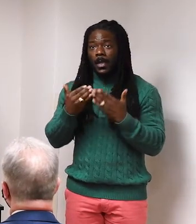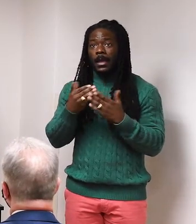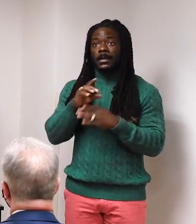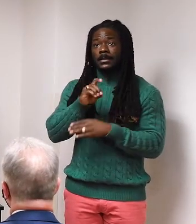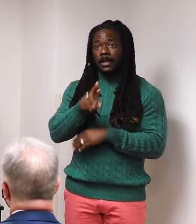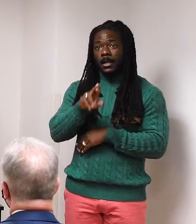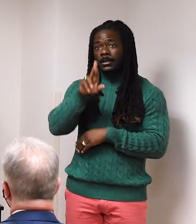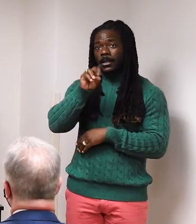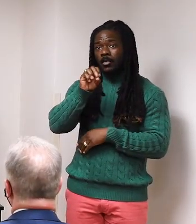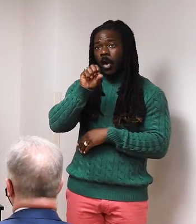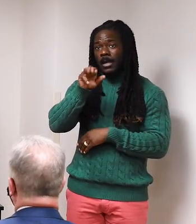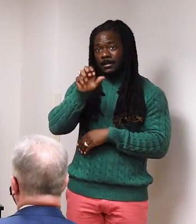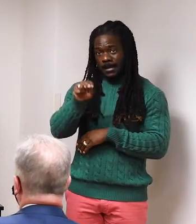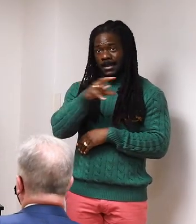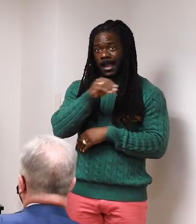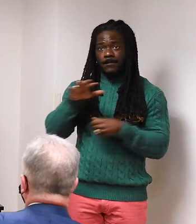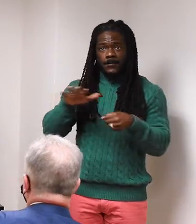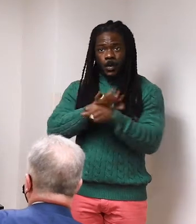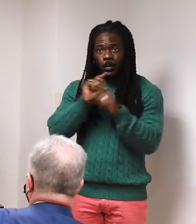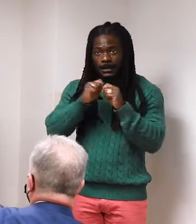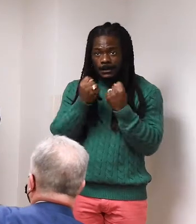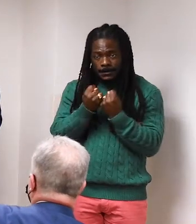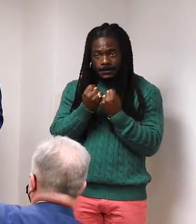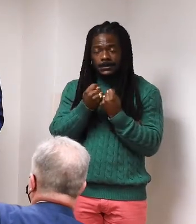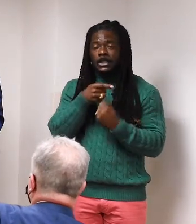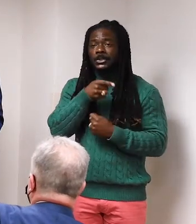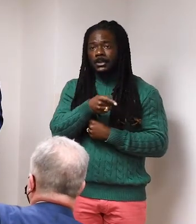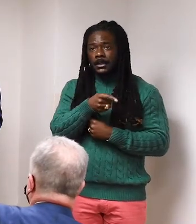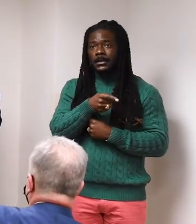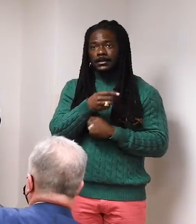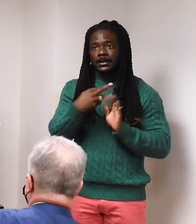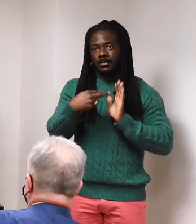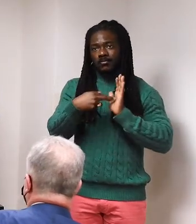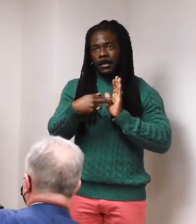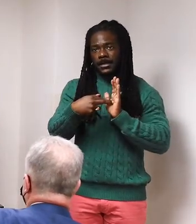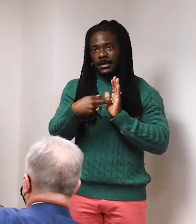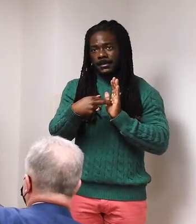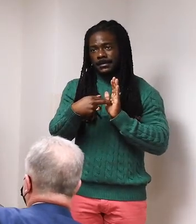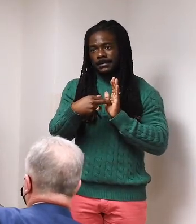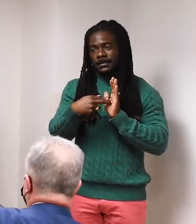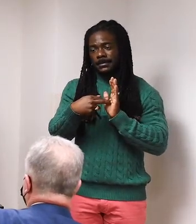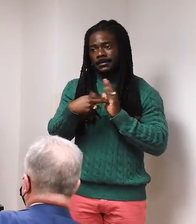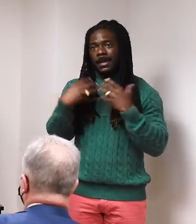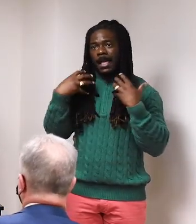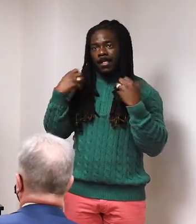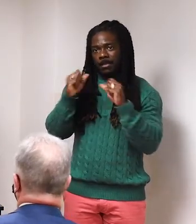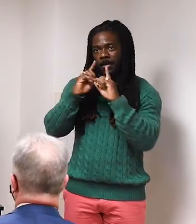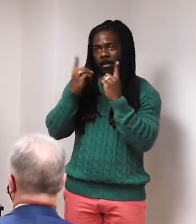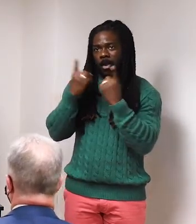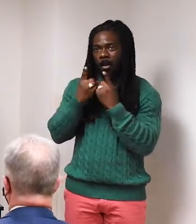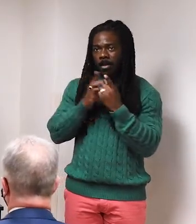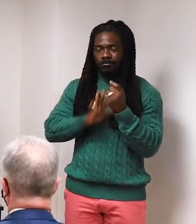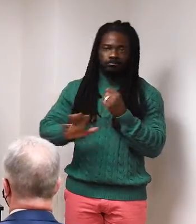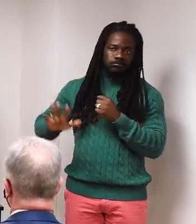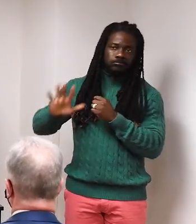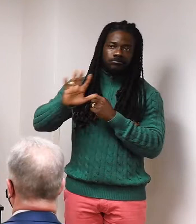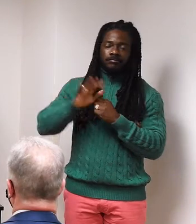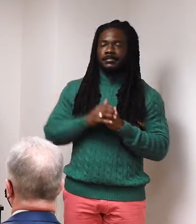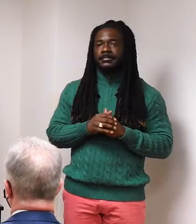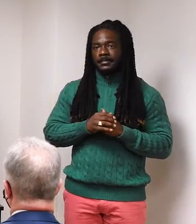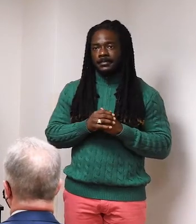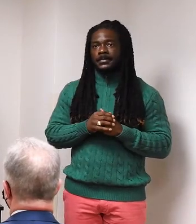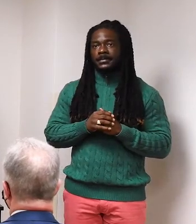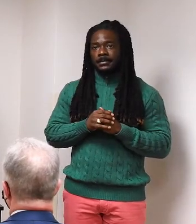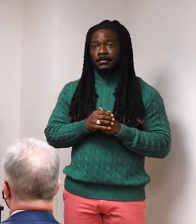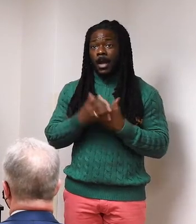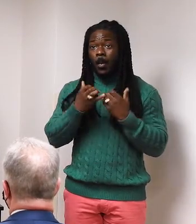Rossman and her entire team, as she is representative of health departments all around.